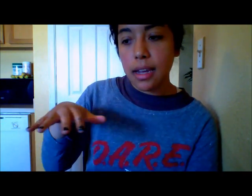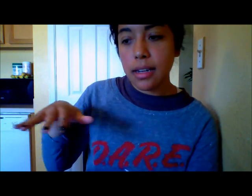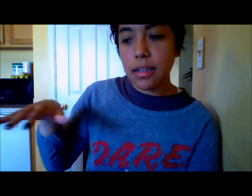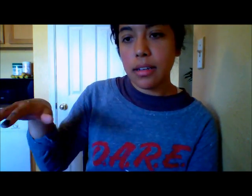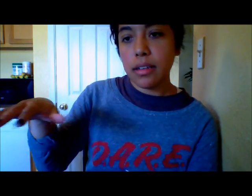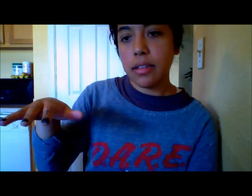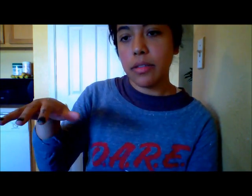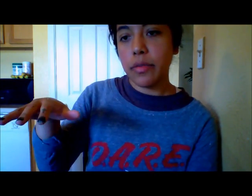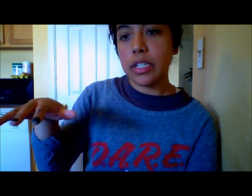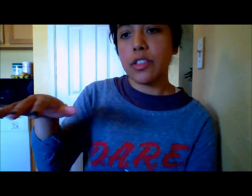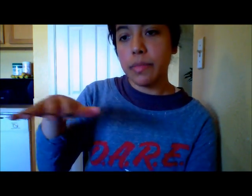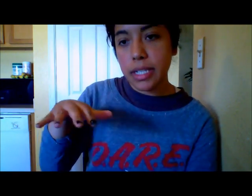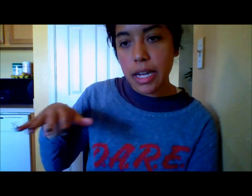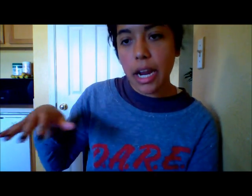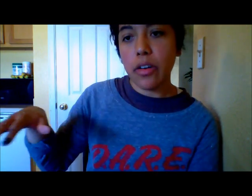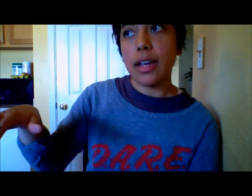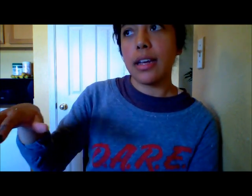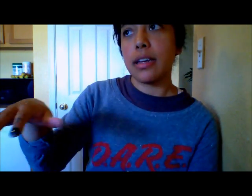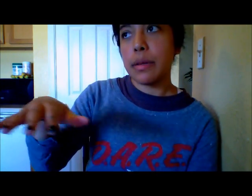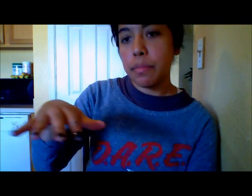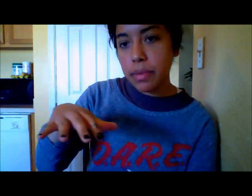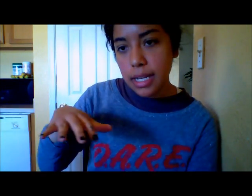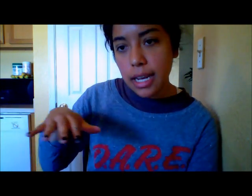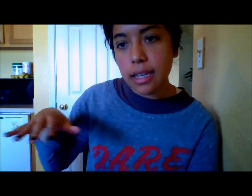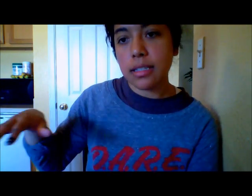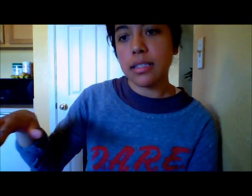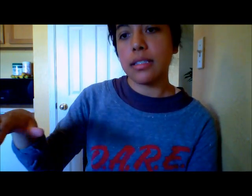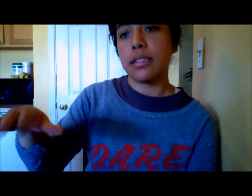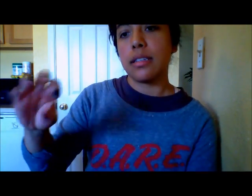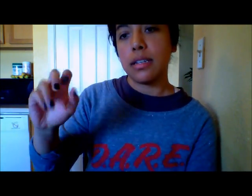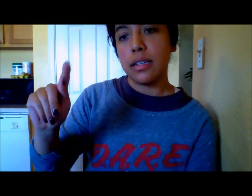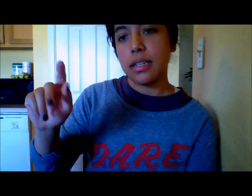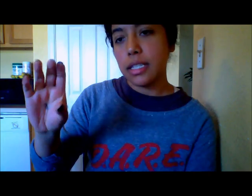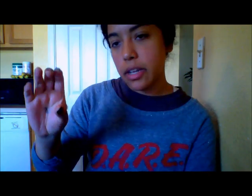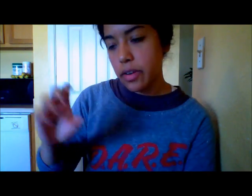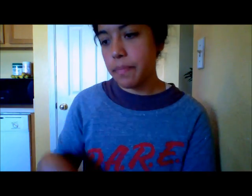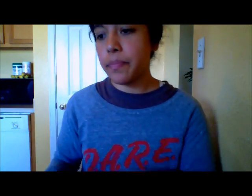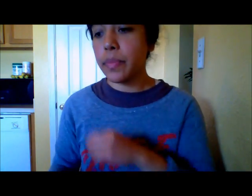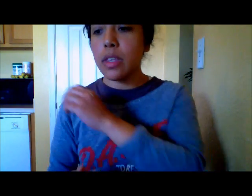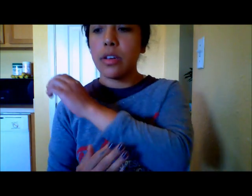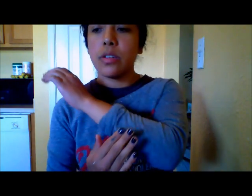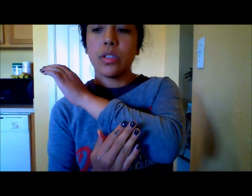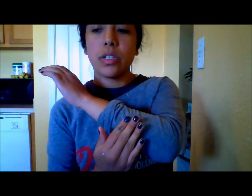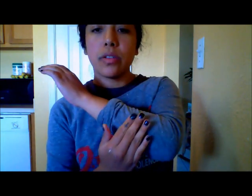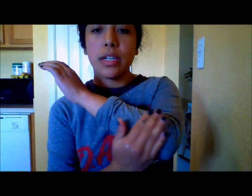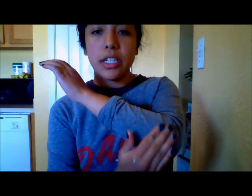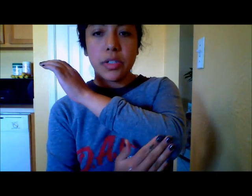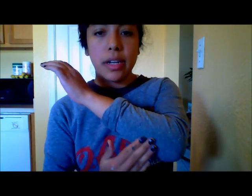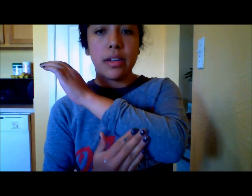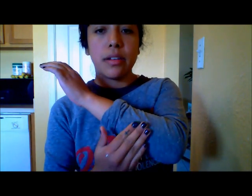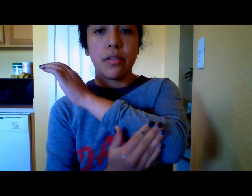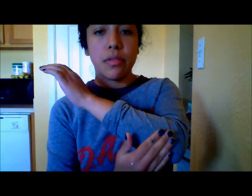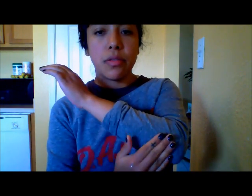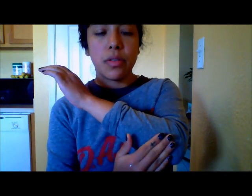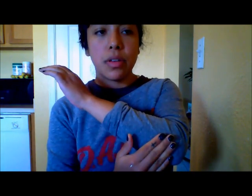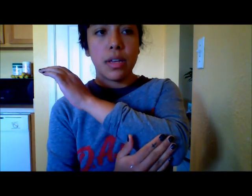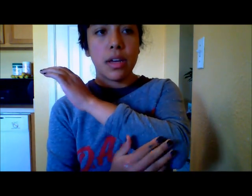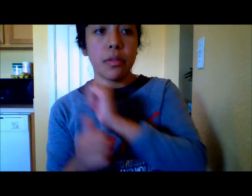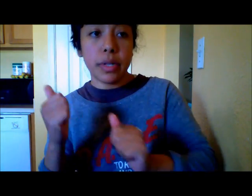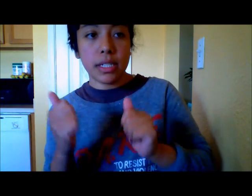side, which also means area, place, etc. So country,